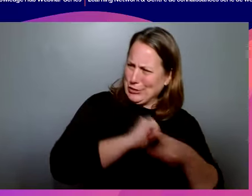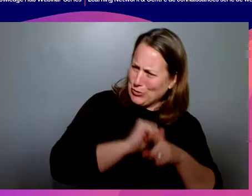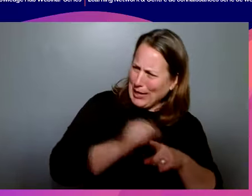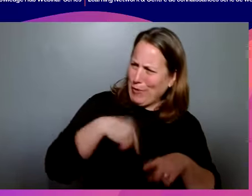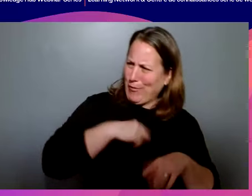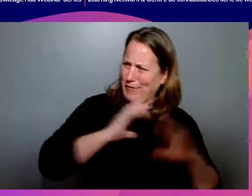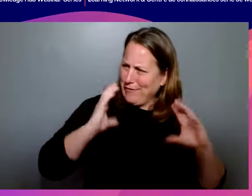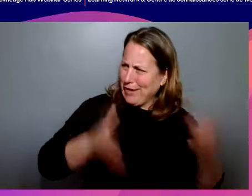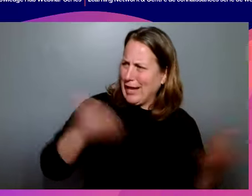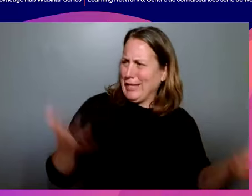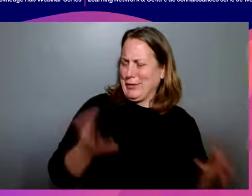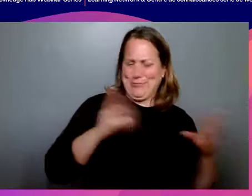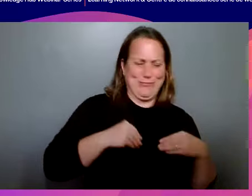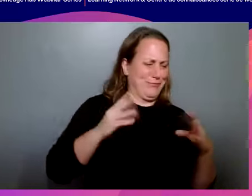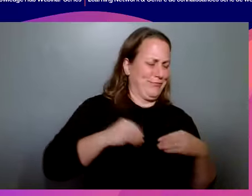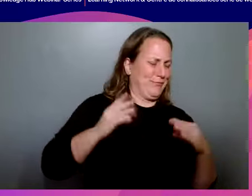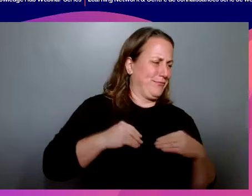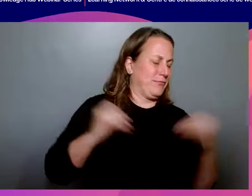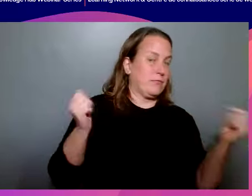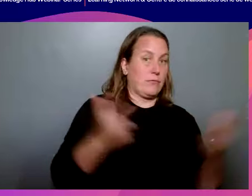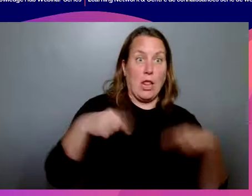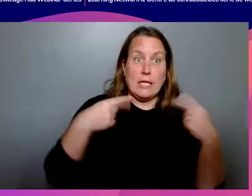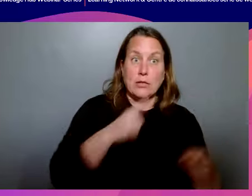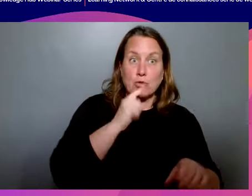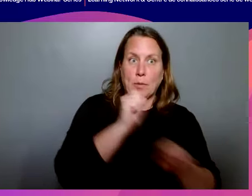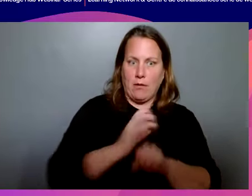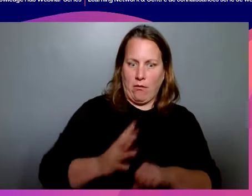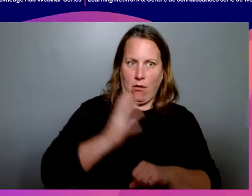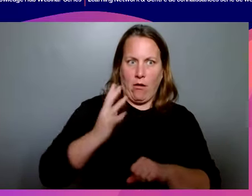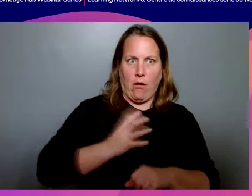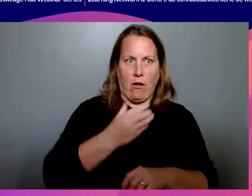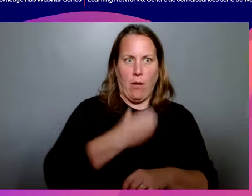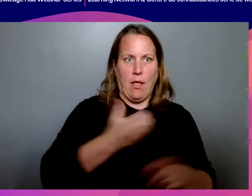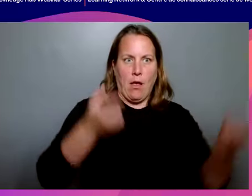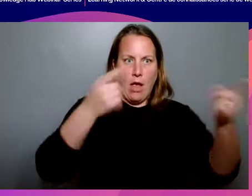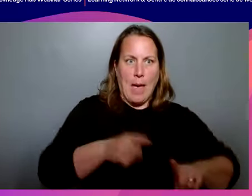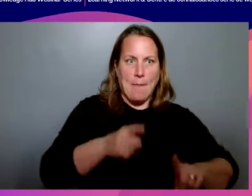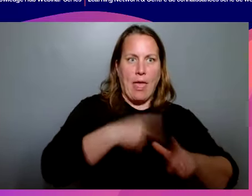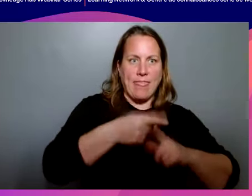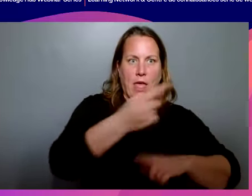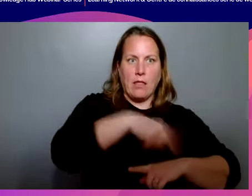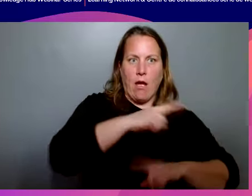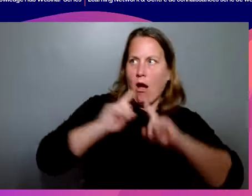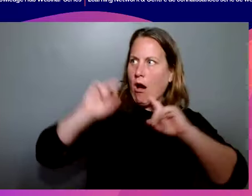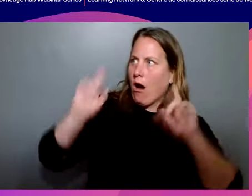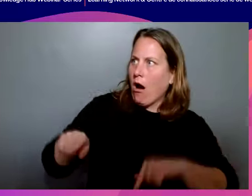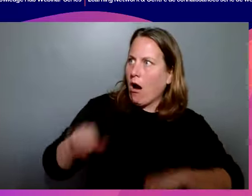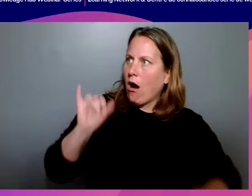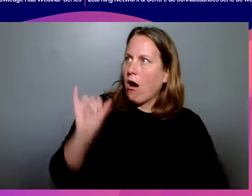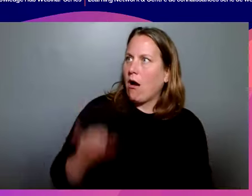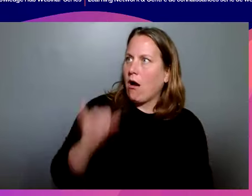issue where like a formal complaint has been made, and then they're having a reaction rather than